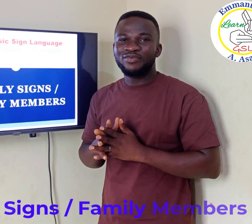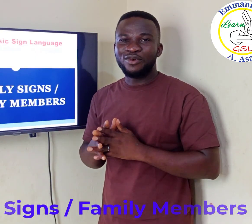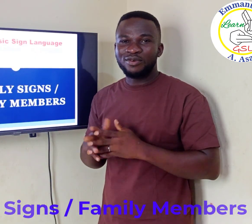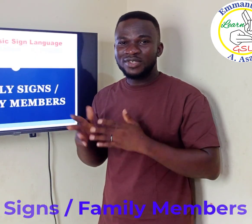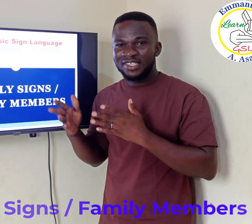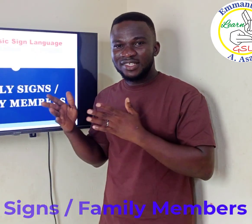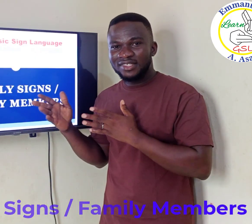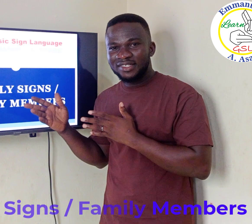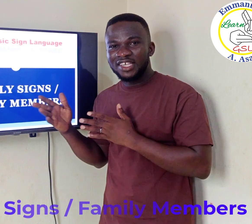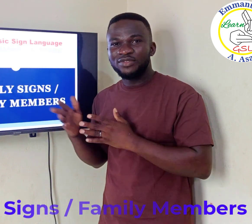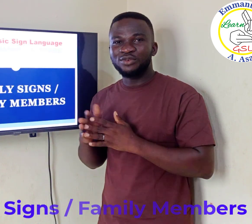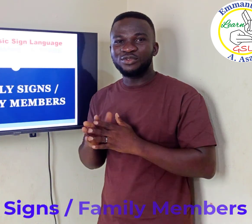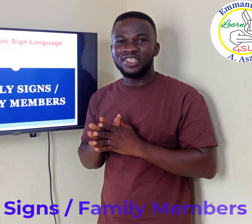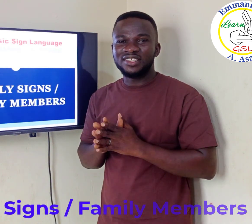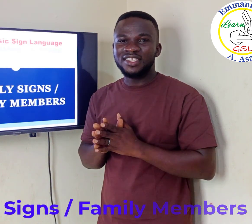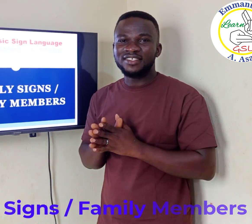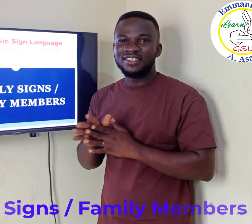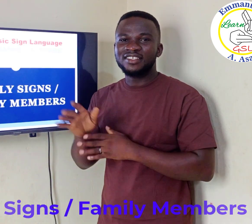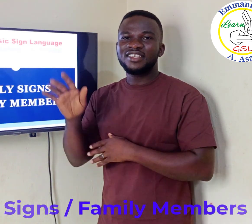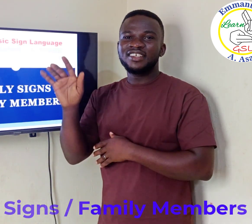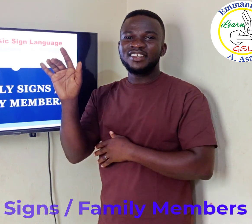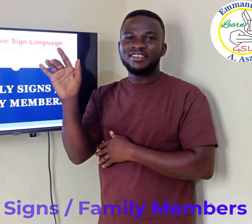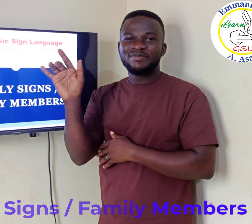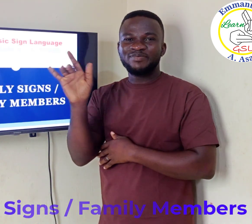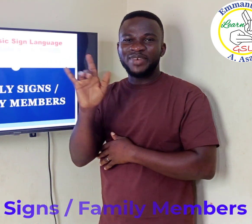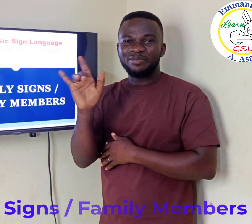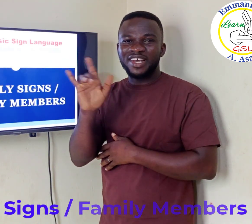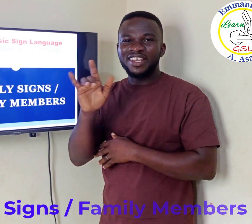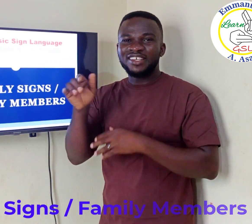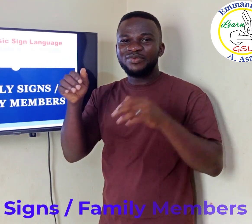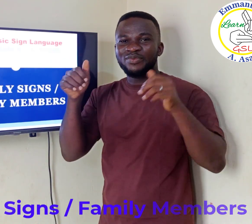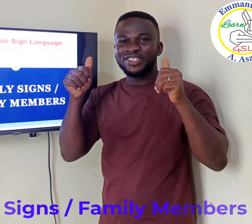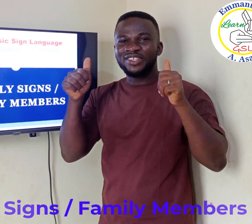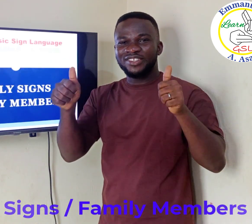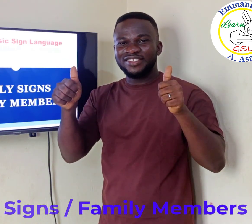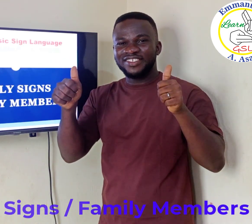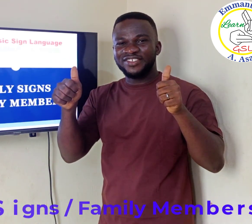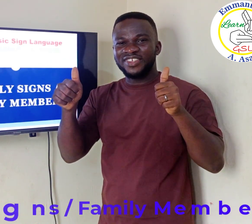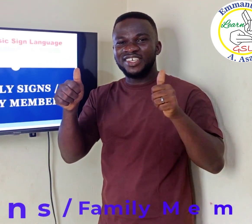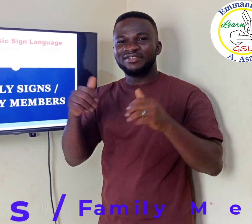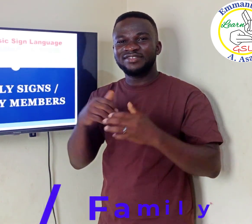for staying through to this lesson. Bye bye with love.